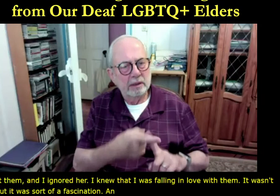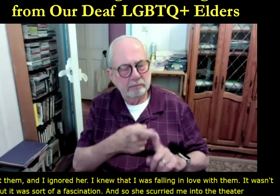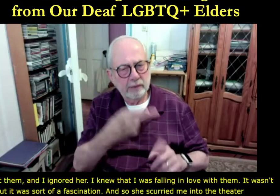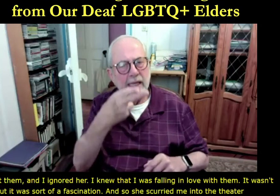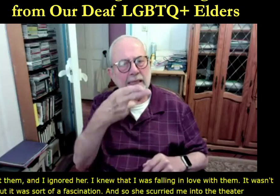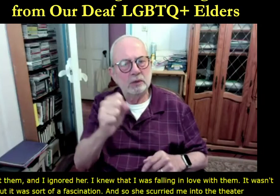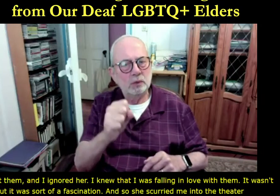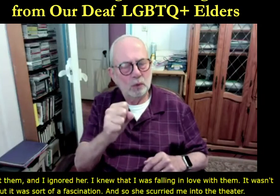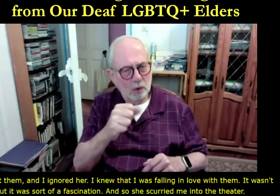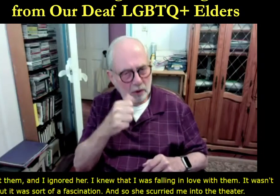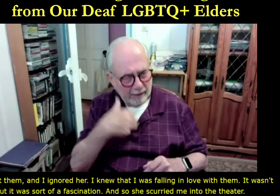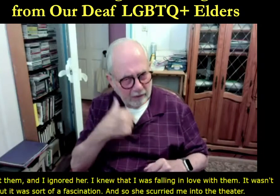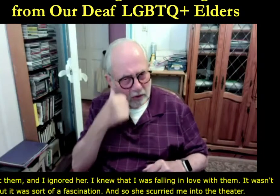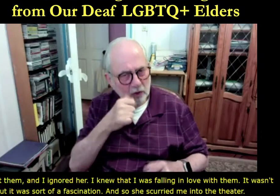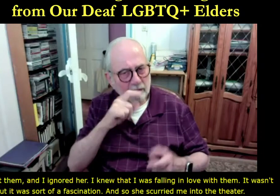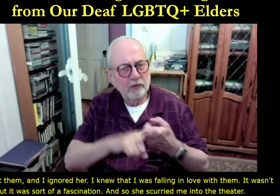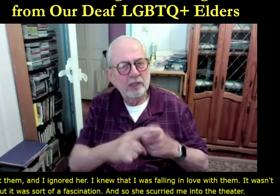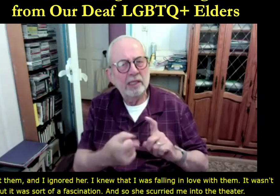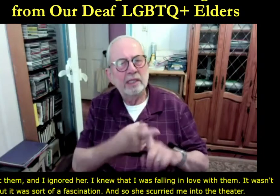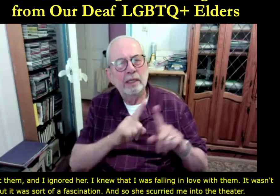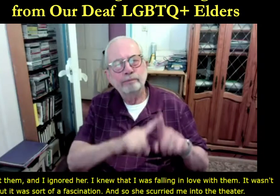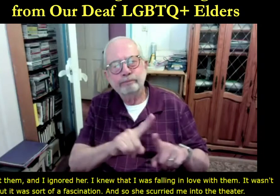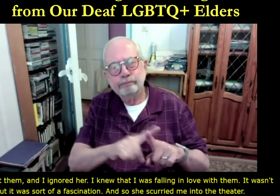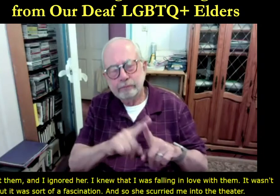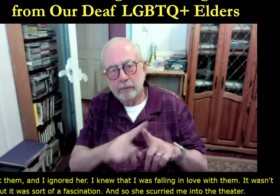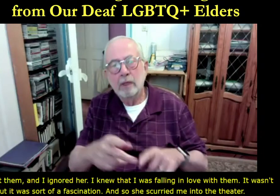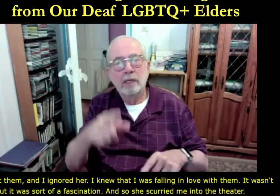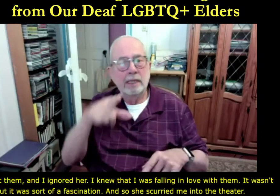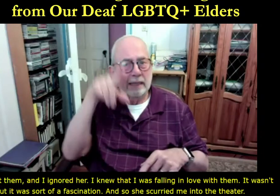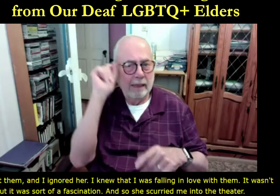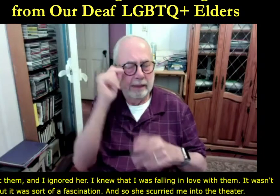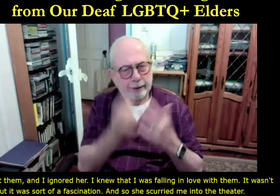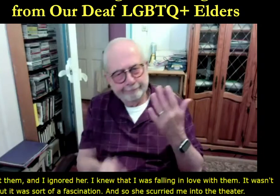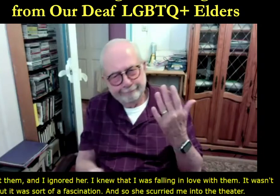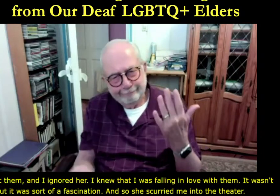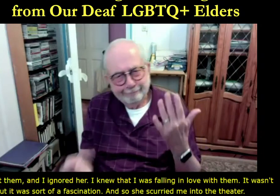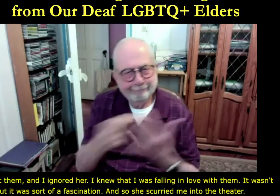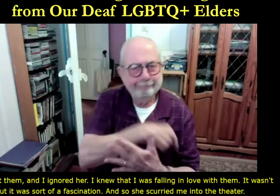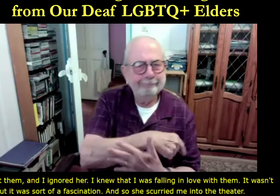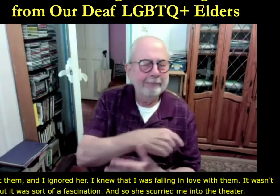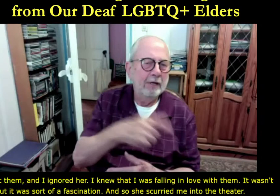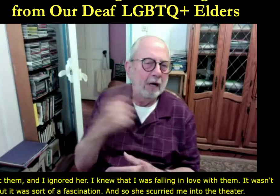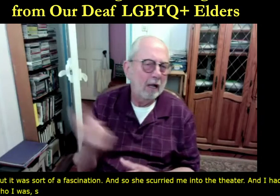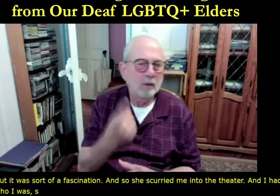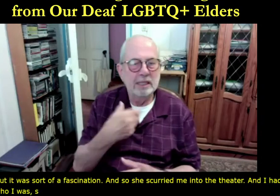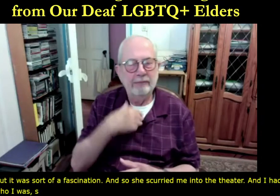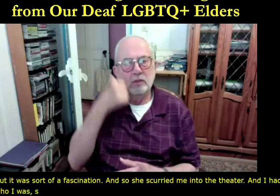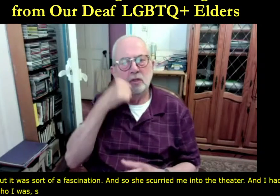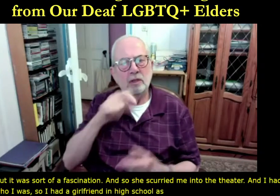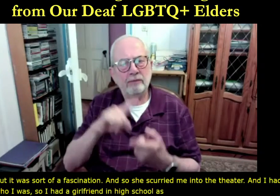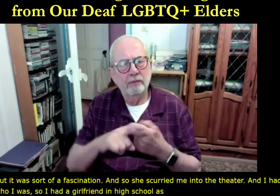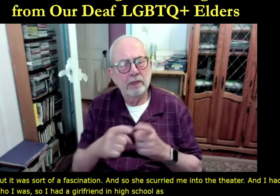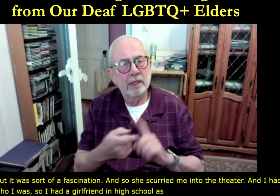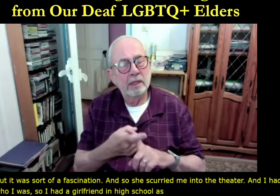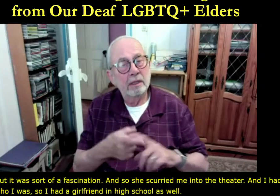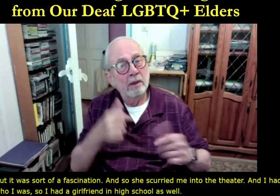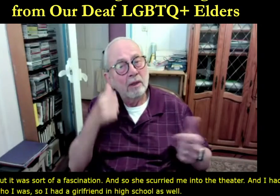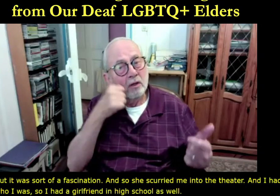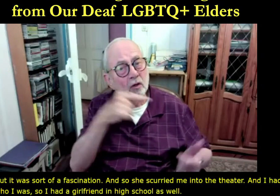in high school as well i had a high high school girlfriend and i went to gallaudet i